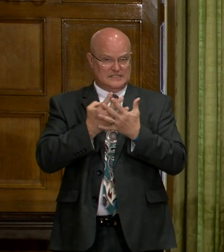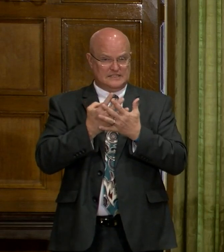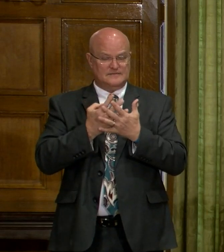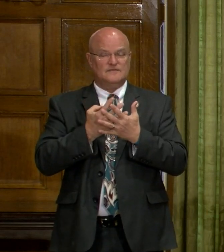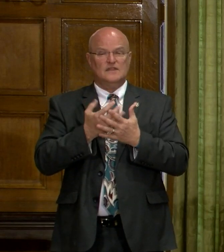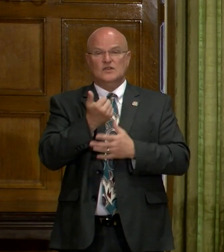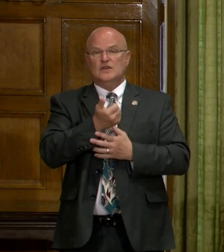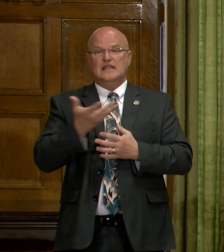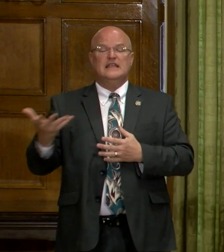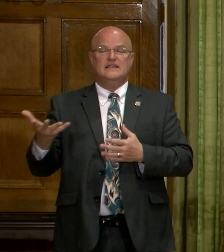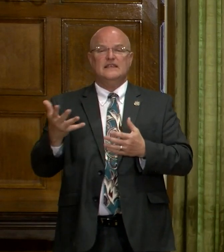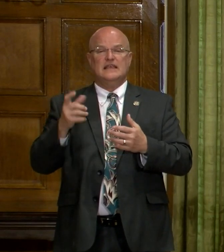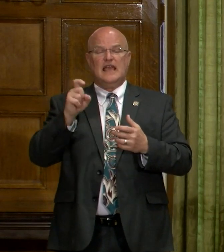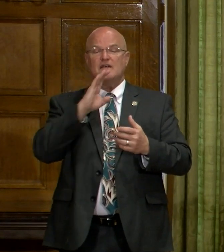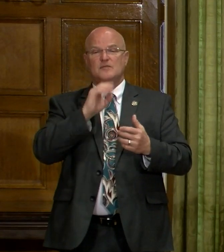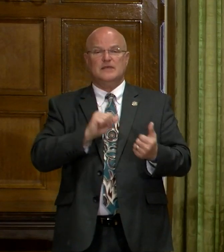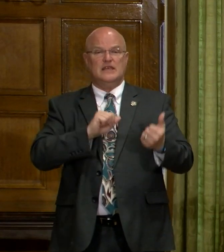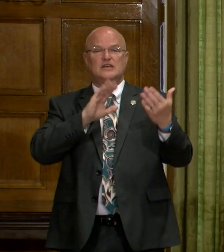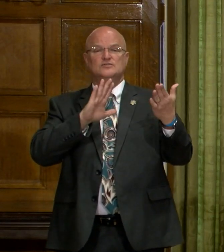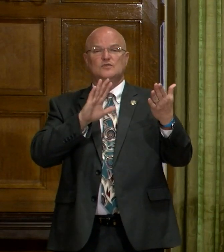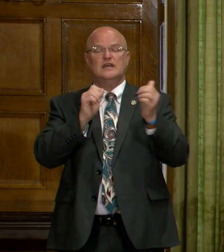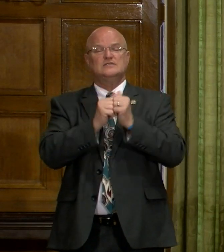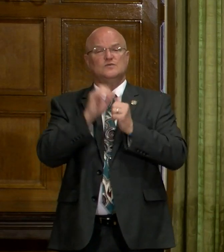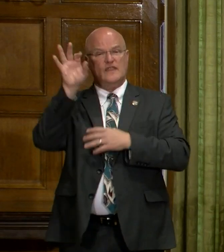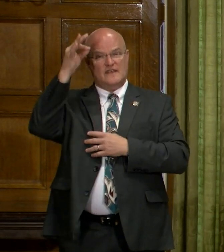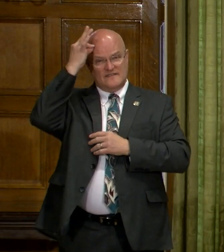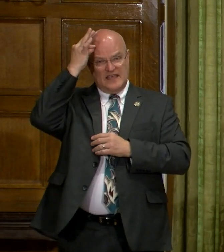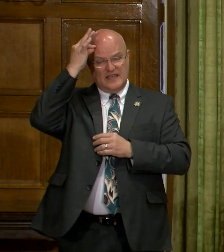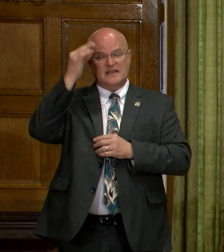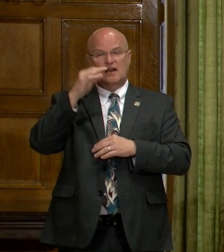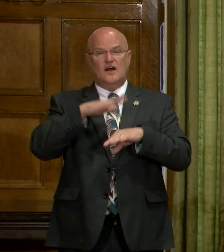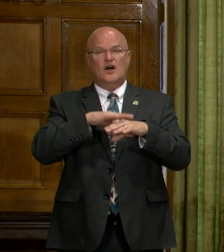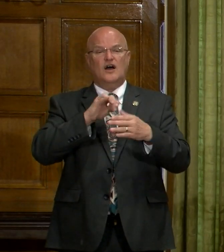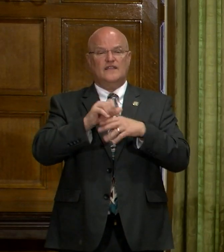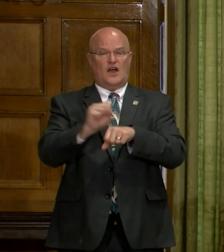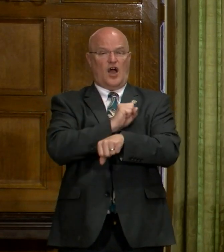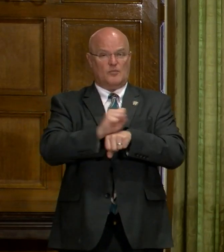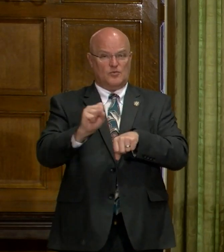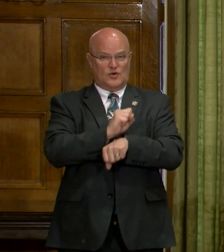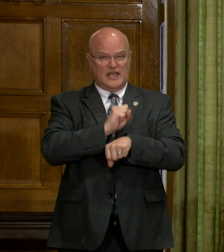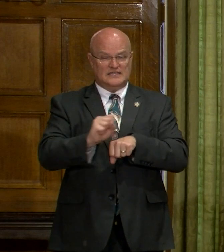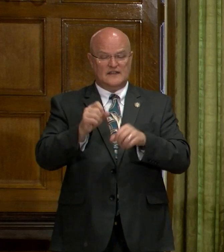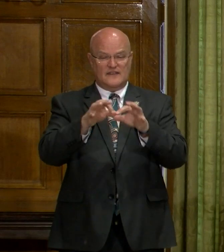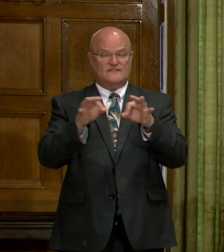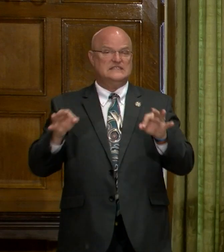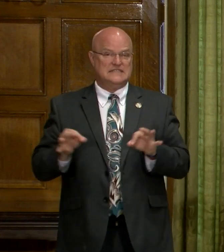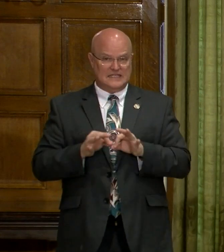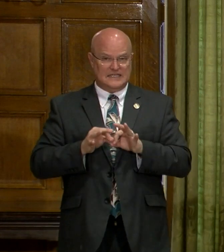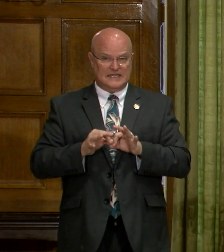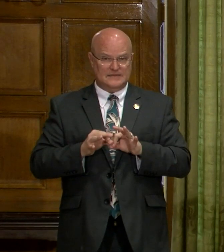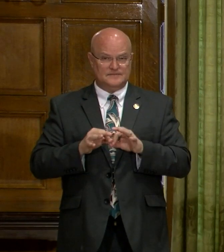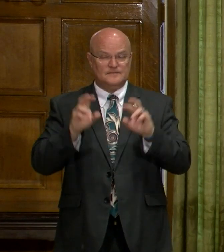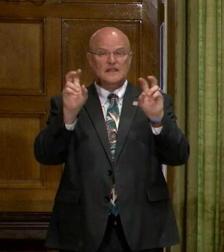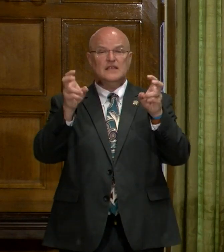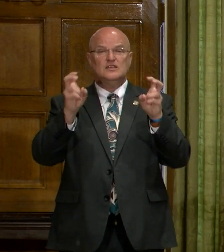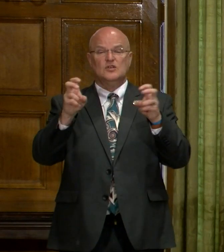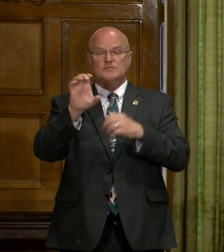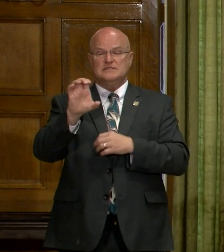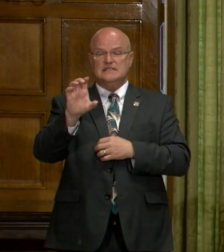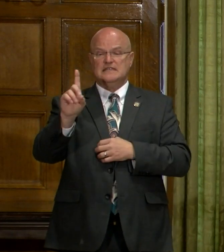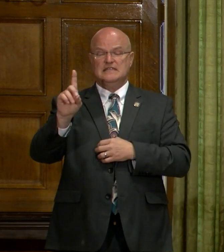And so anything would have to be addressed to them on the operations of the facility. In terms